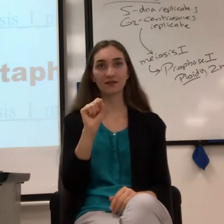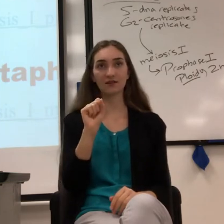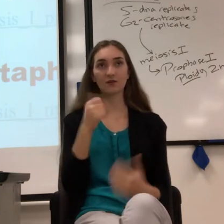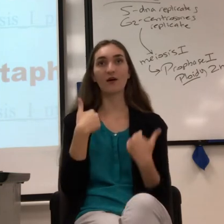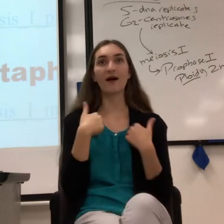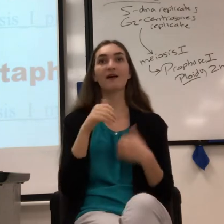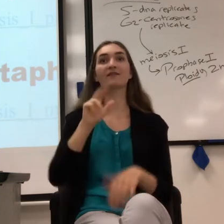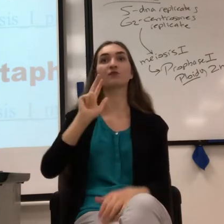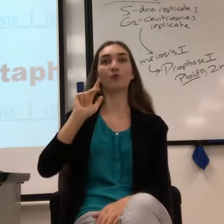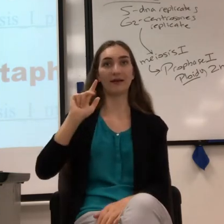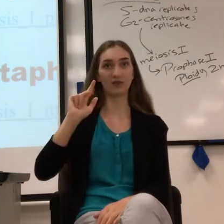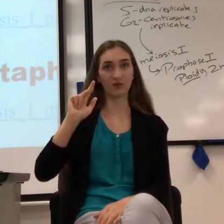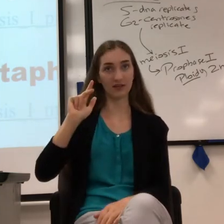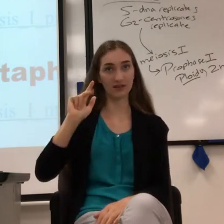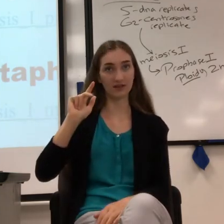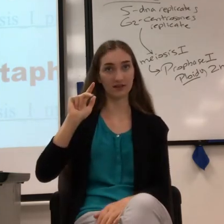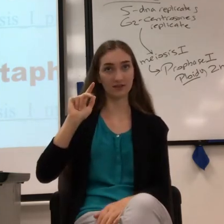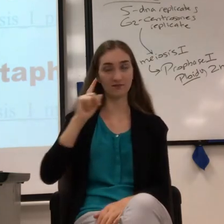23.